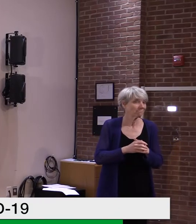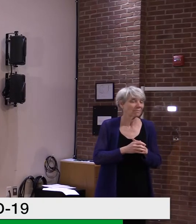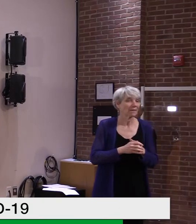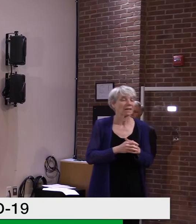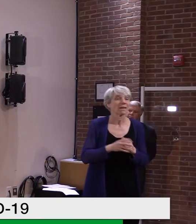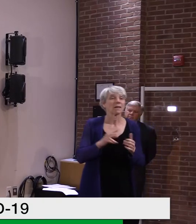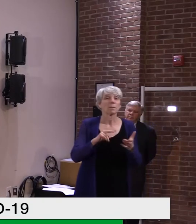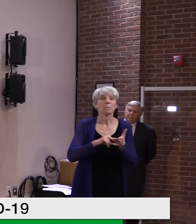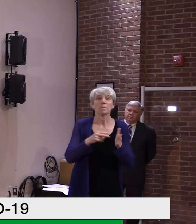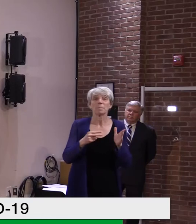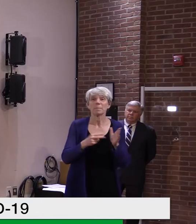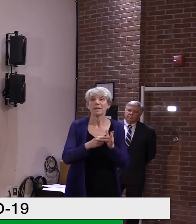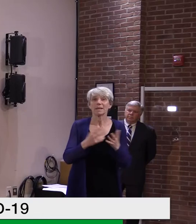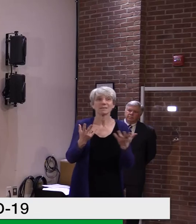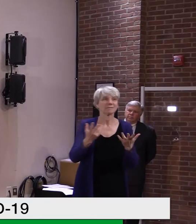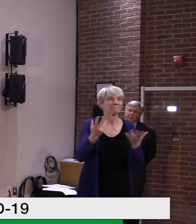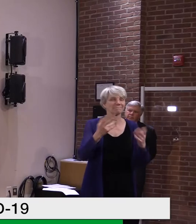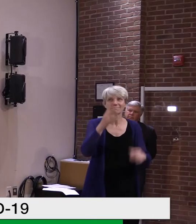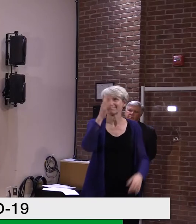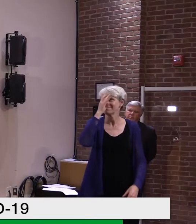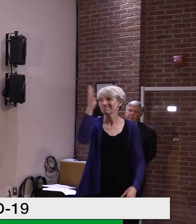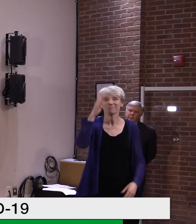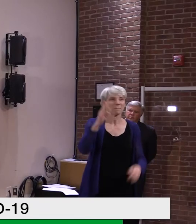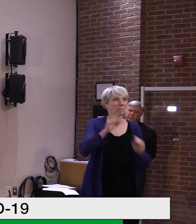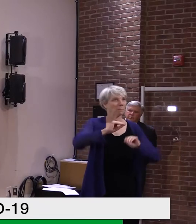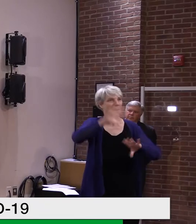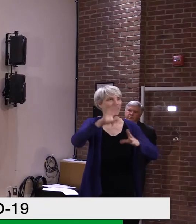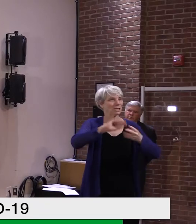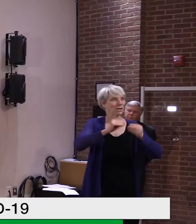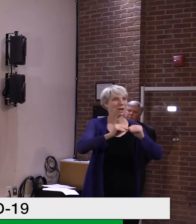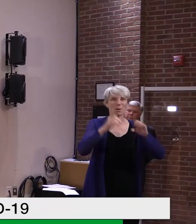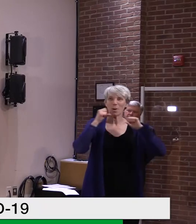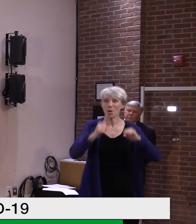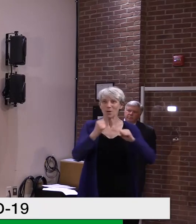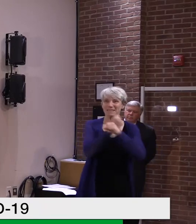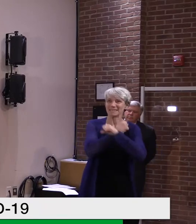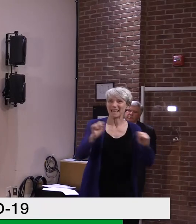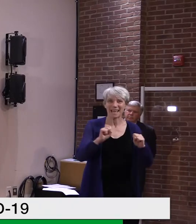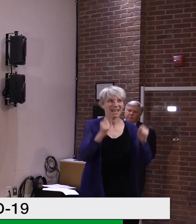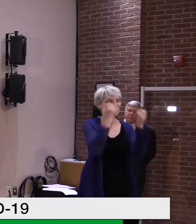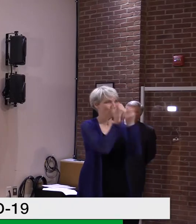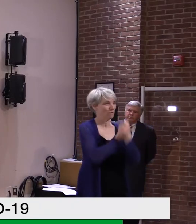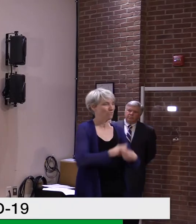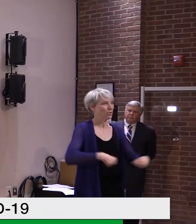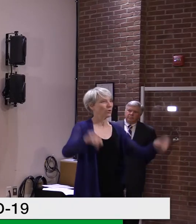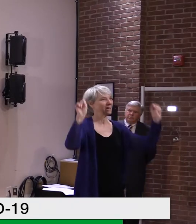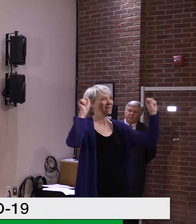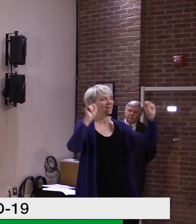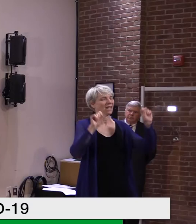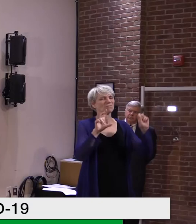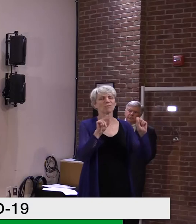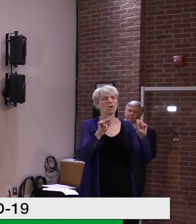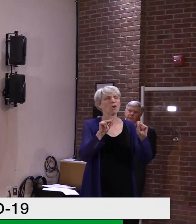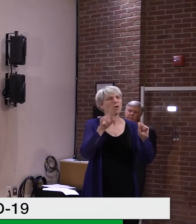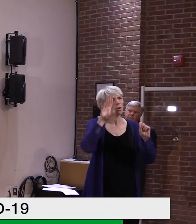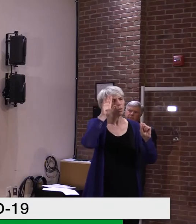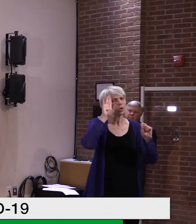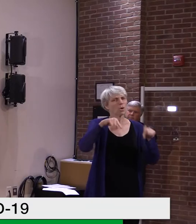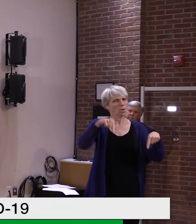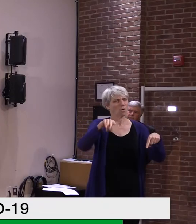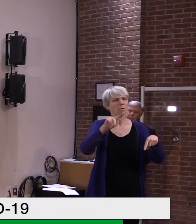some number that they're going to associate some new freedom with at this point in time, because they know what to expect at